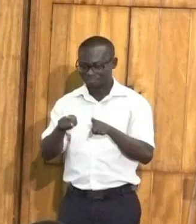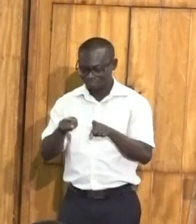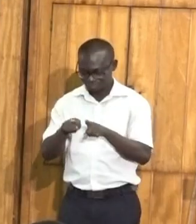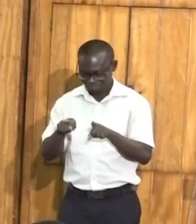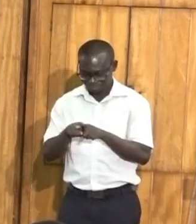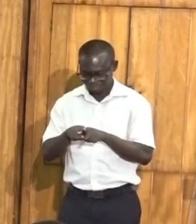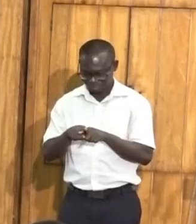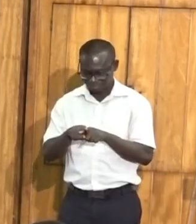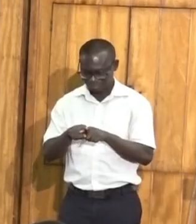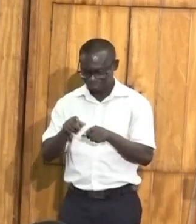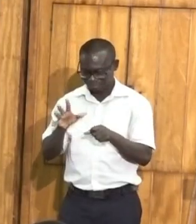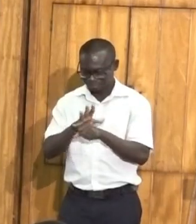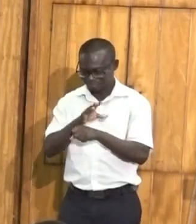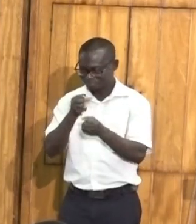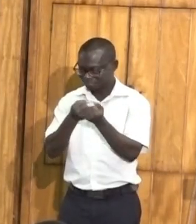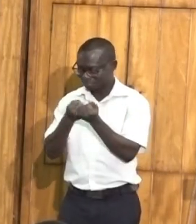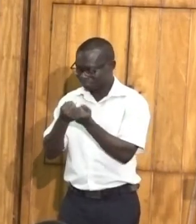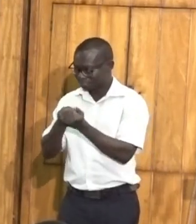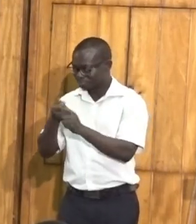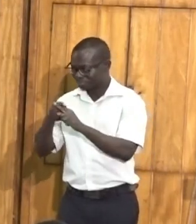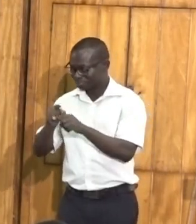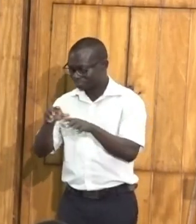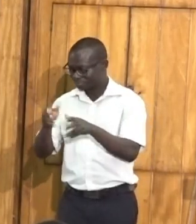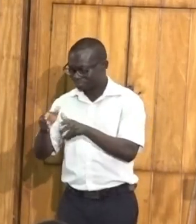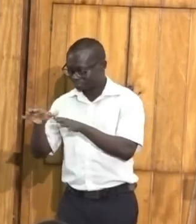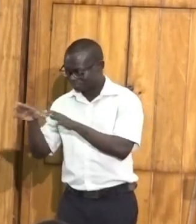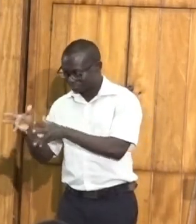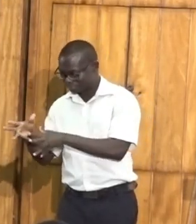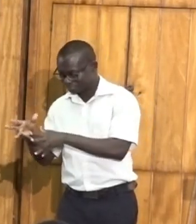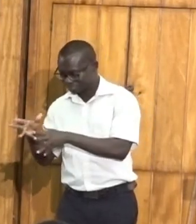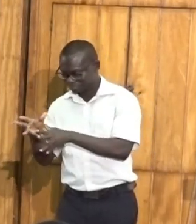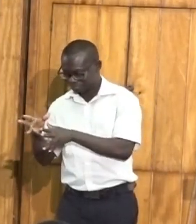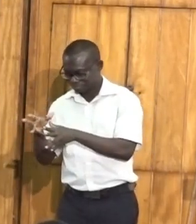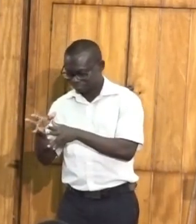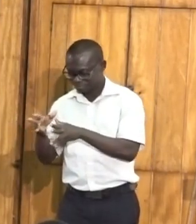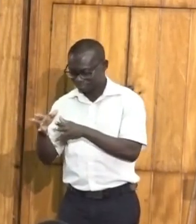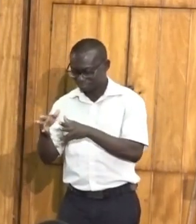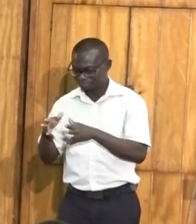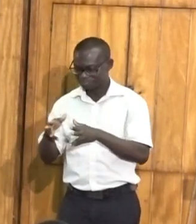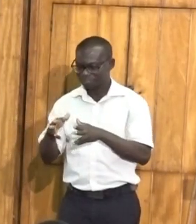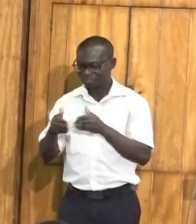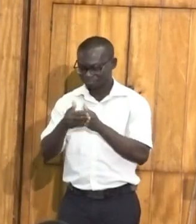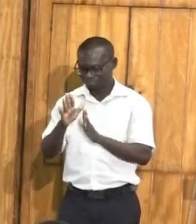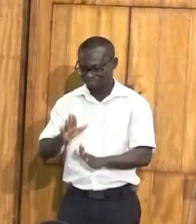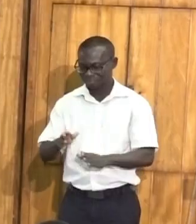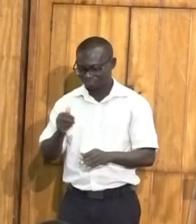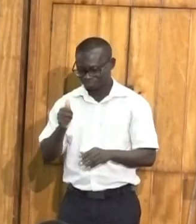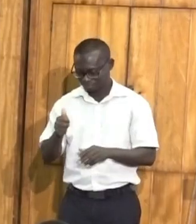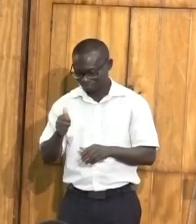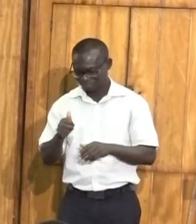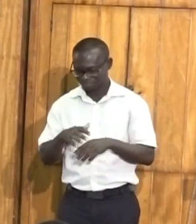through support from Matchbox, we've inculcated the human-centered part,